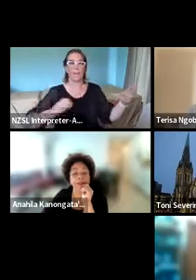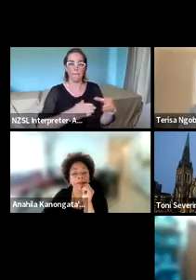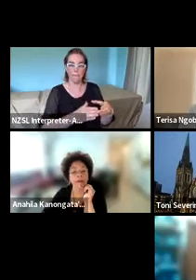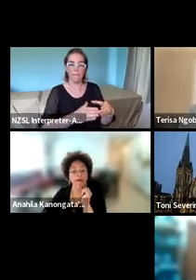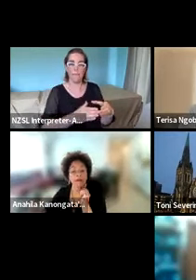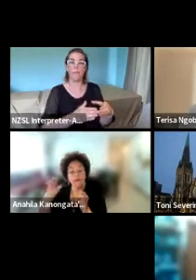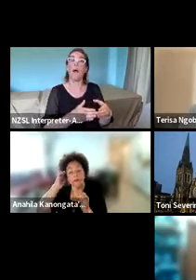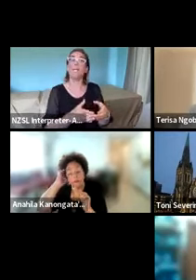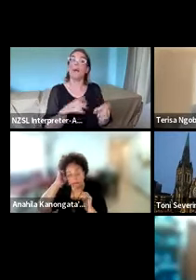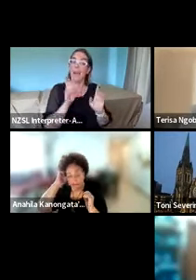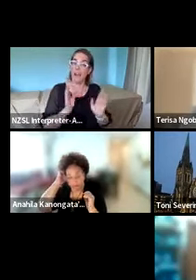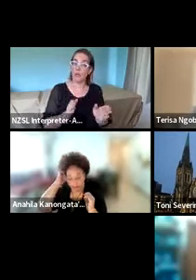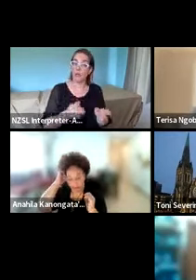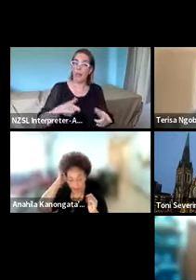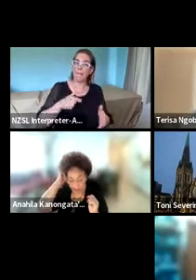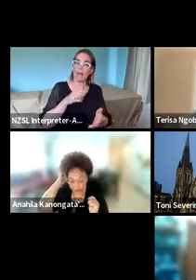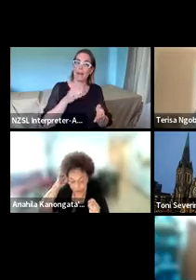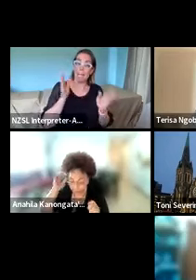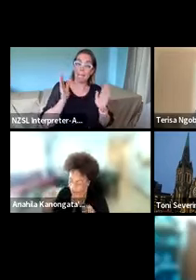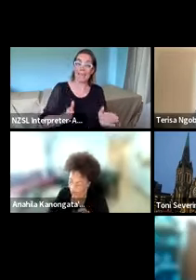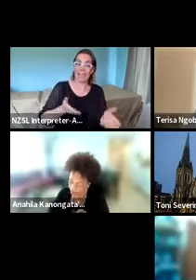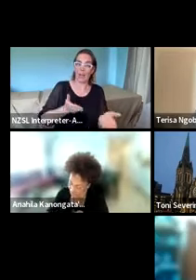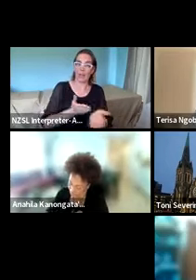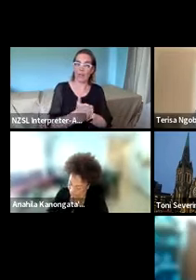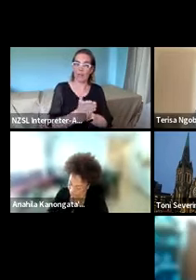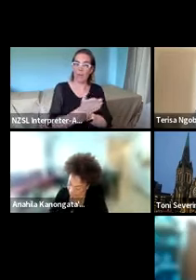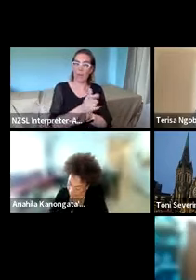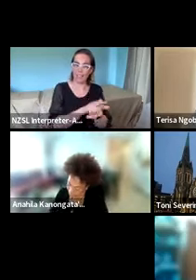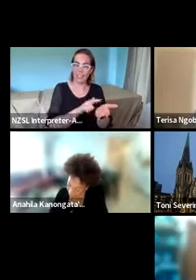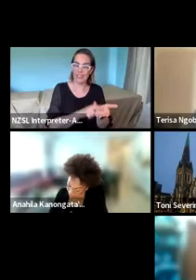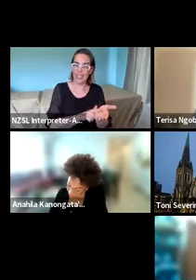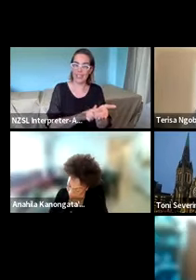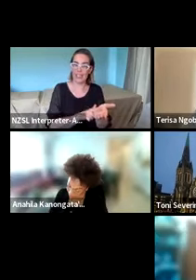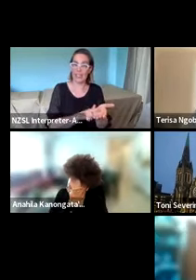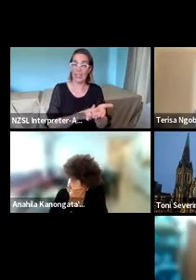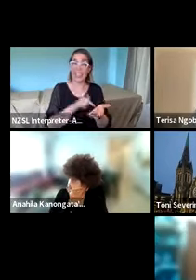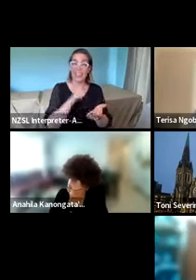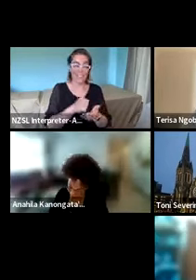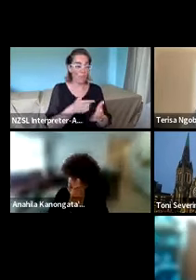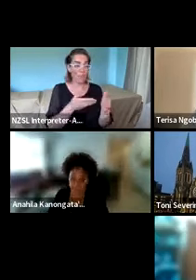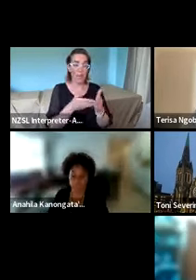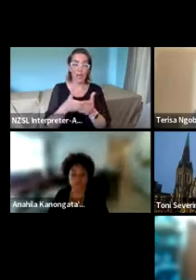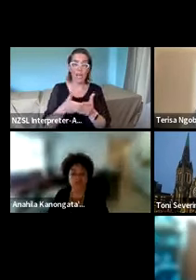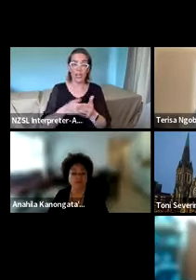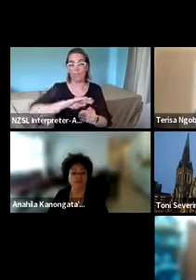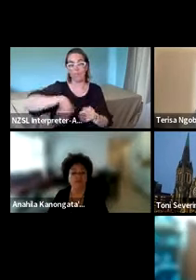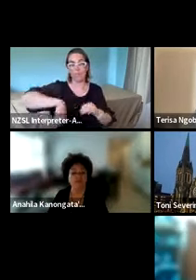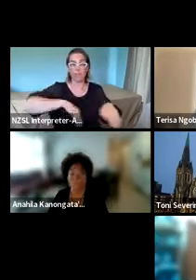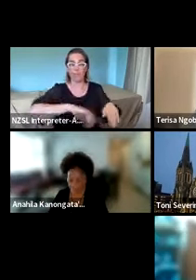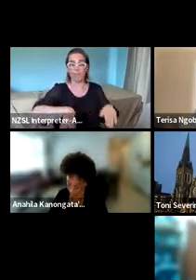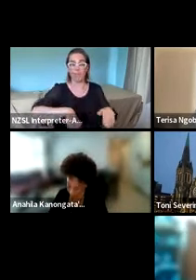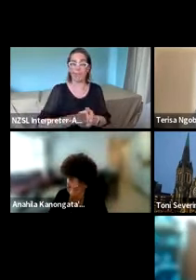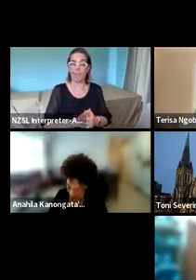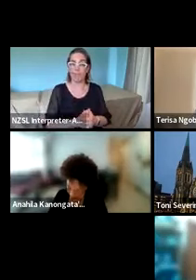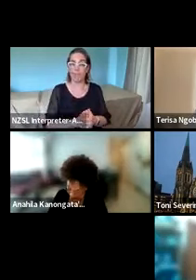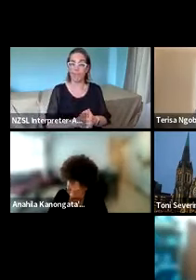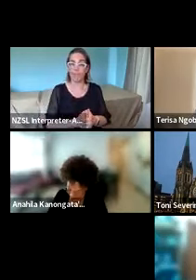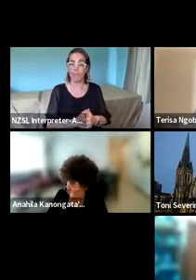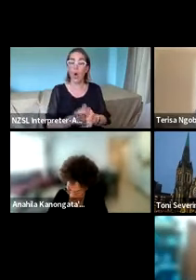by legislation to remove barriers. I think David Lepovsky at a online forum that